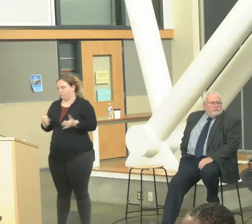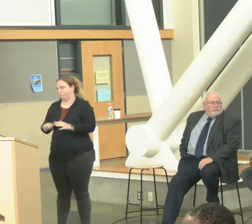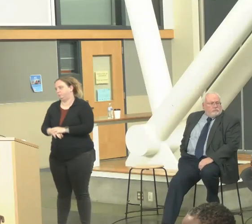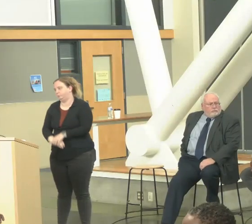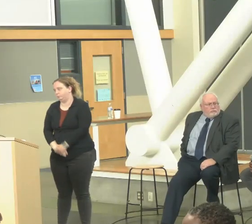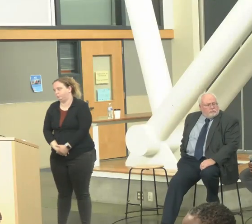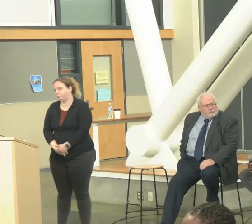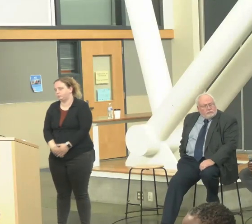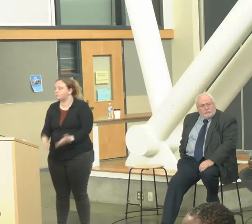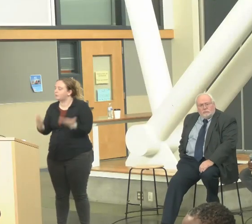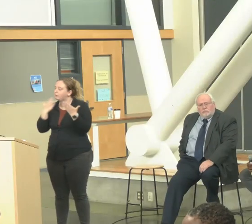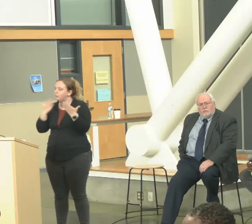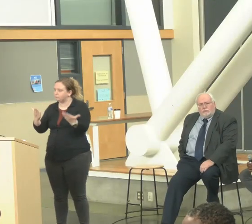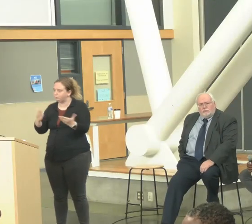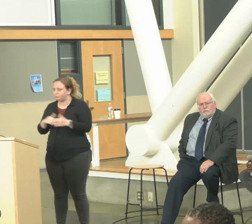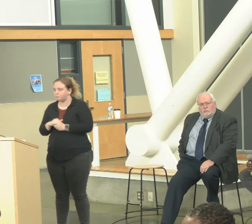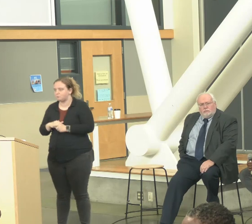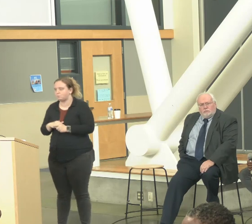Thank you.